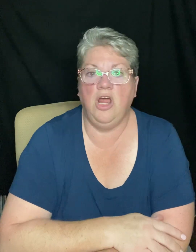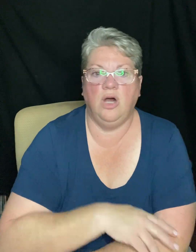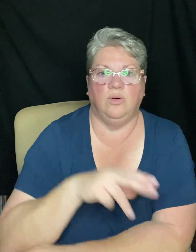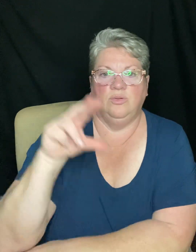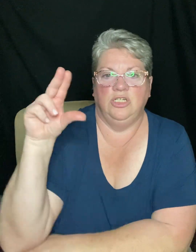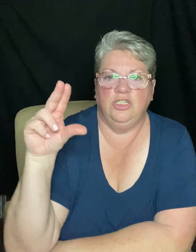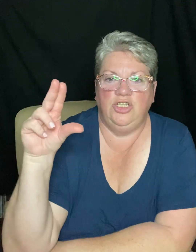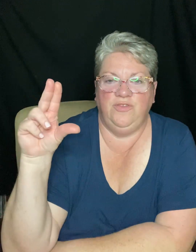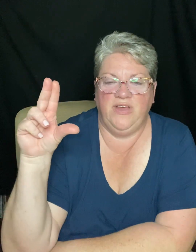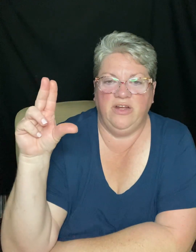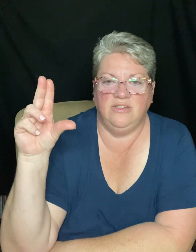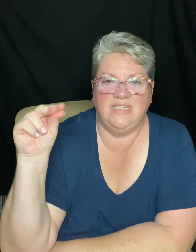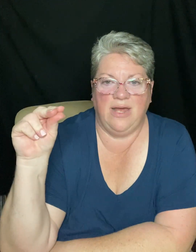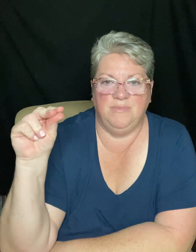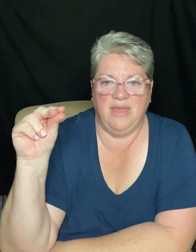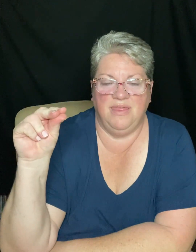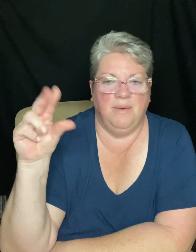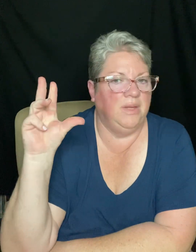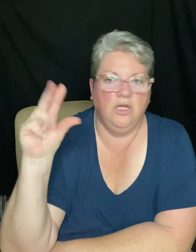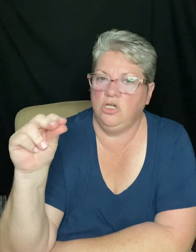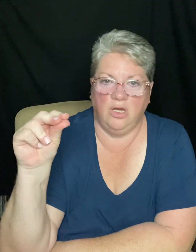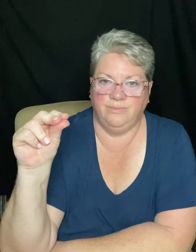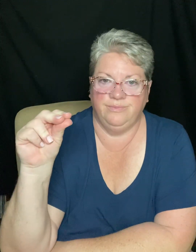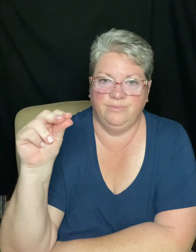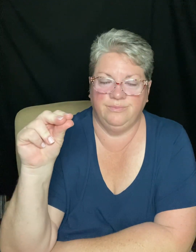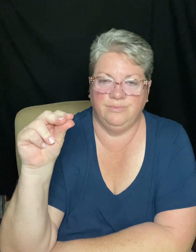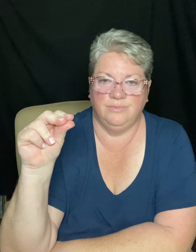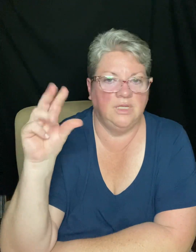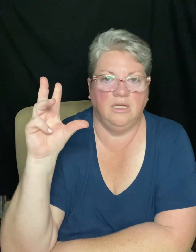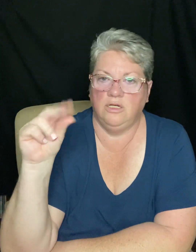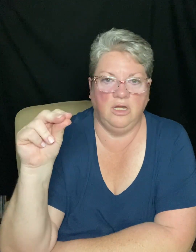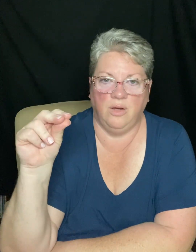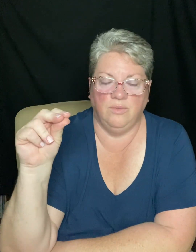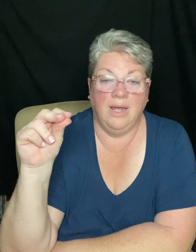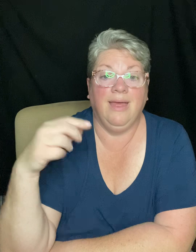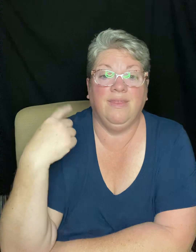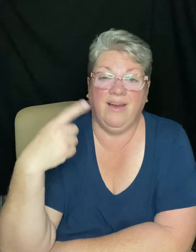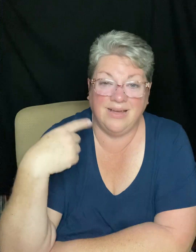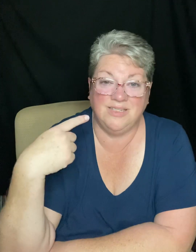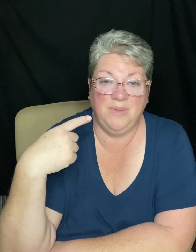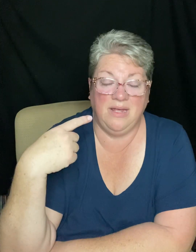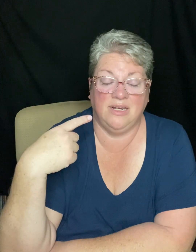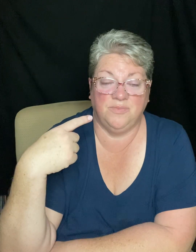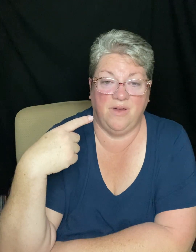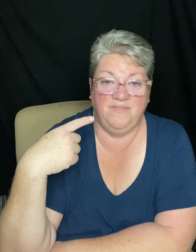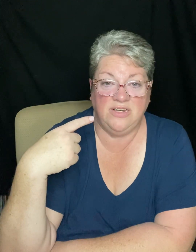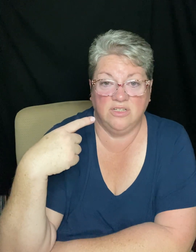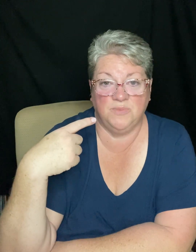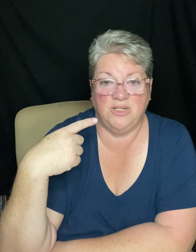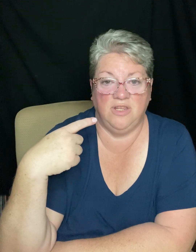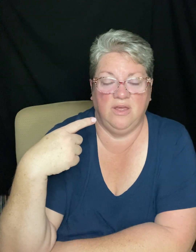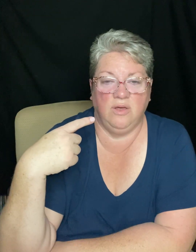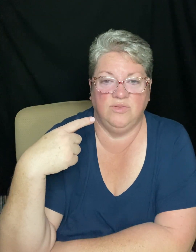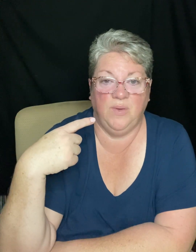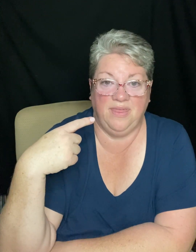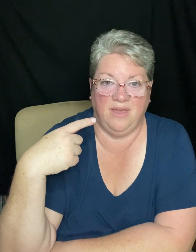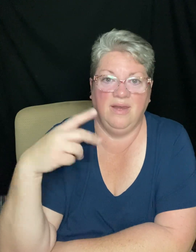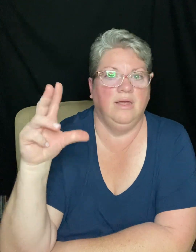No. 2 fingers down on my thumb. No. No. There has to be a facial expression that goes with it.